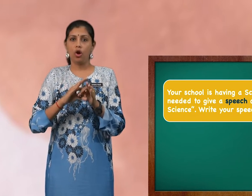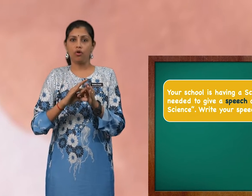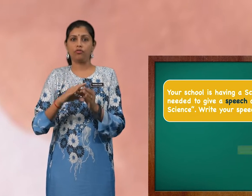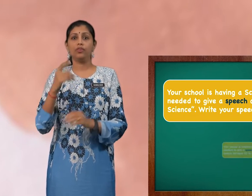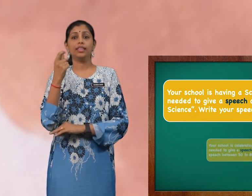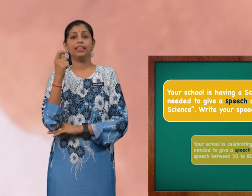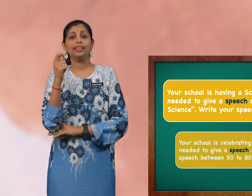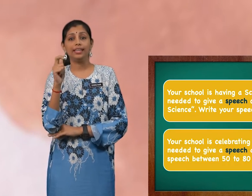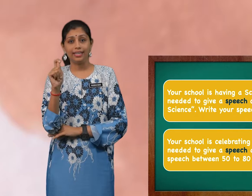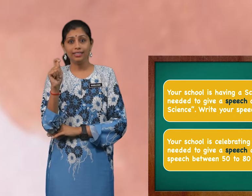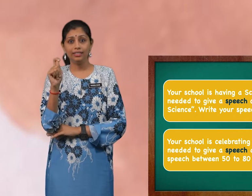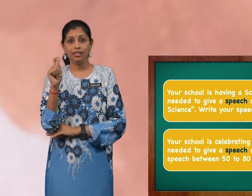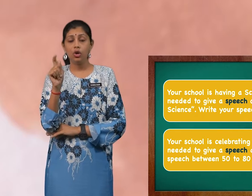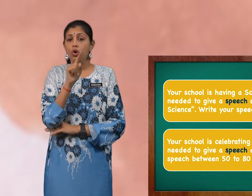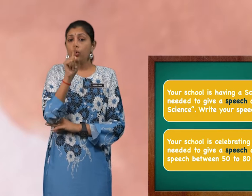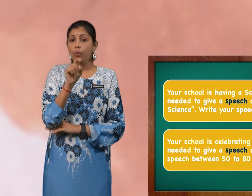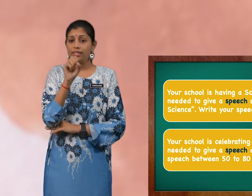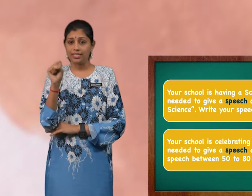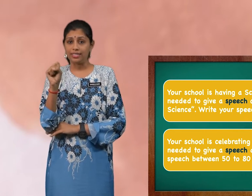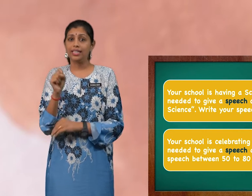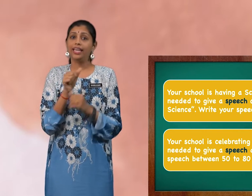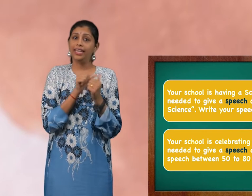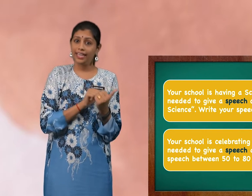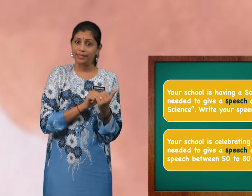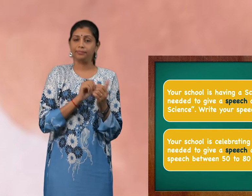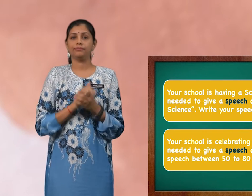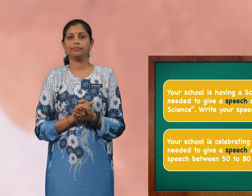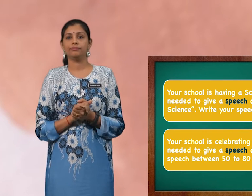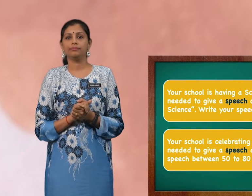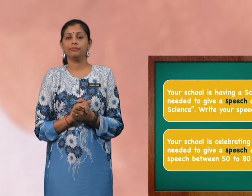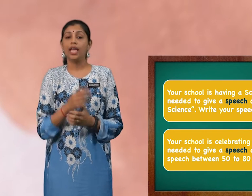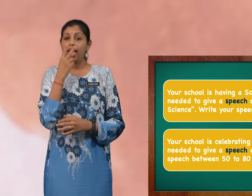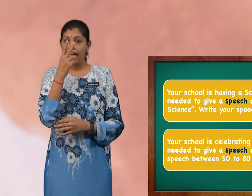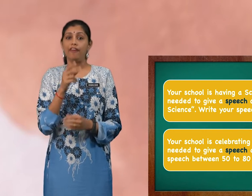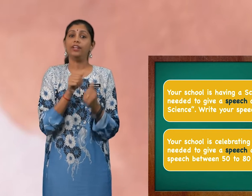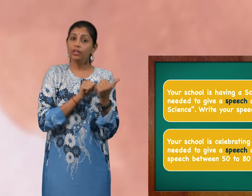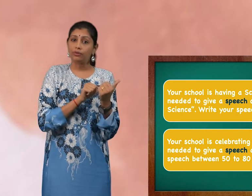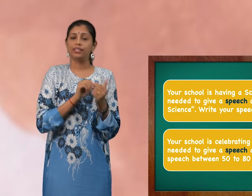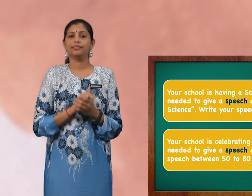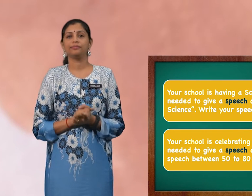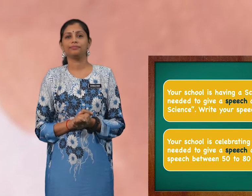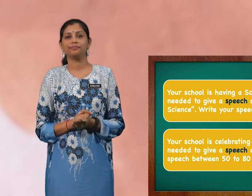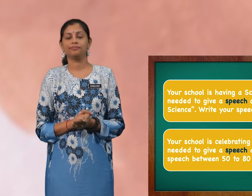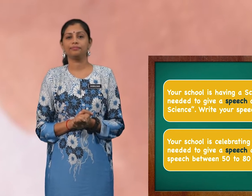of the questions here. Have a look.